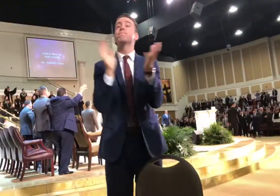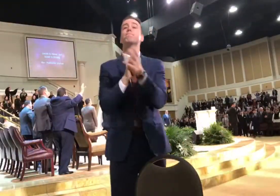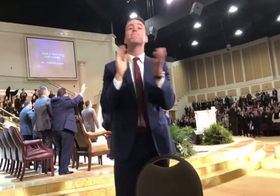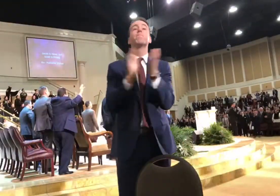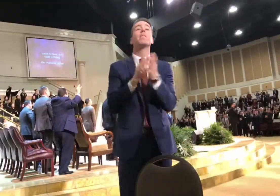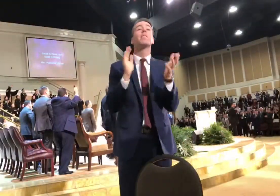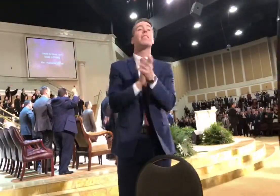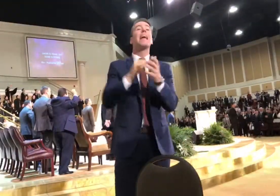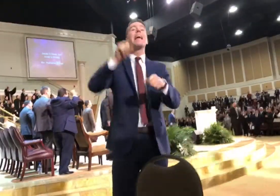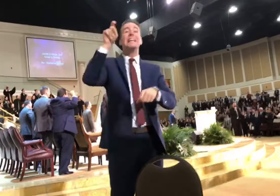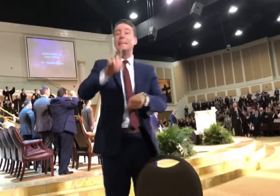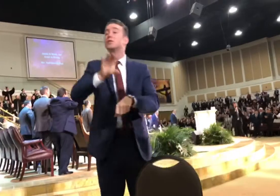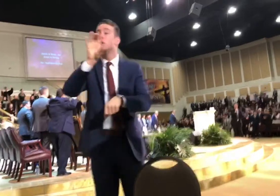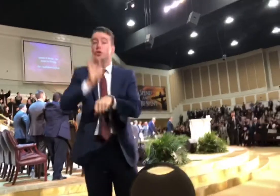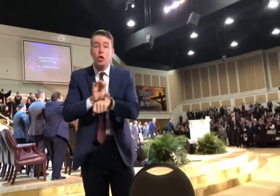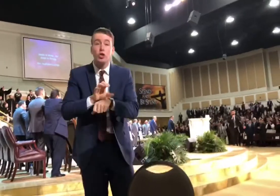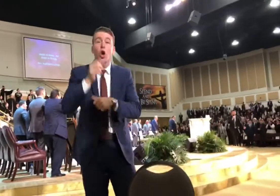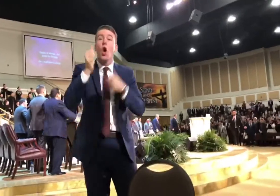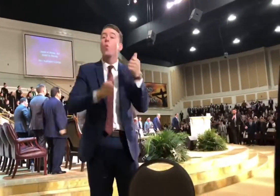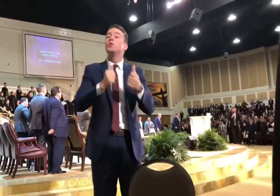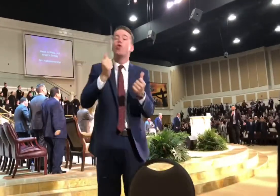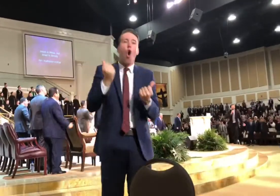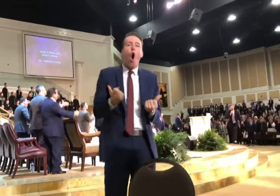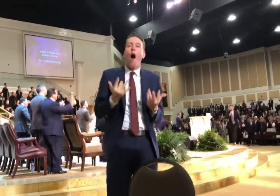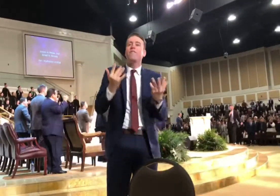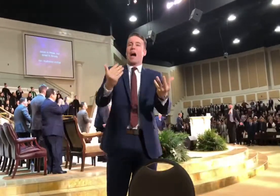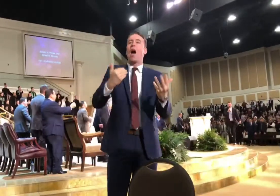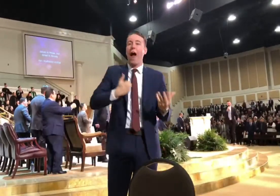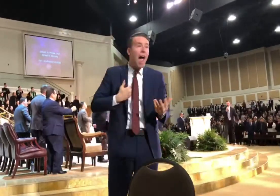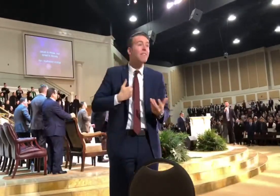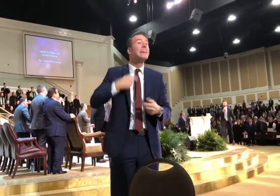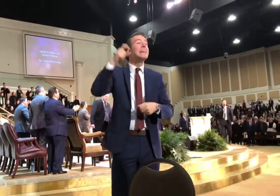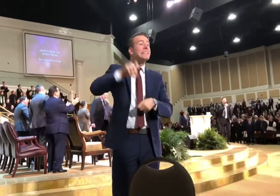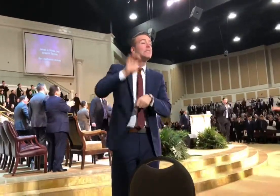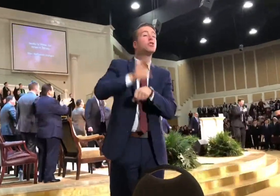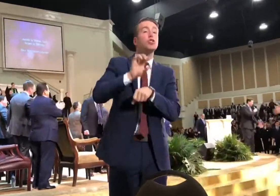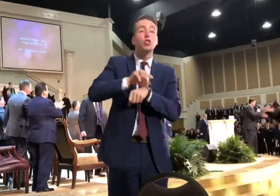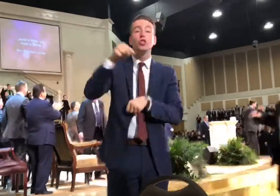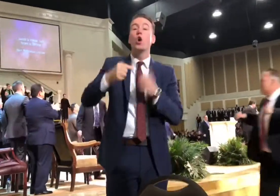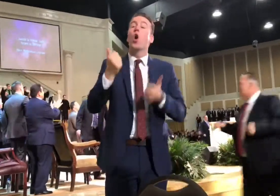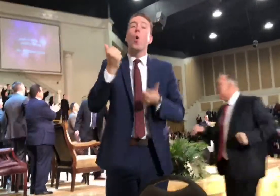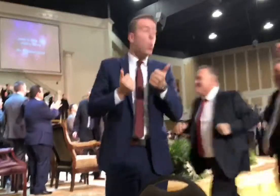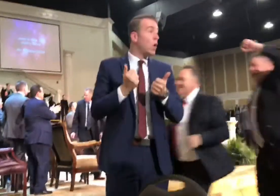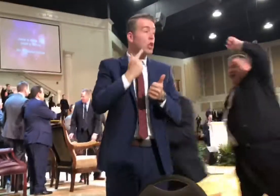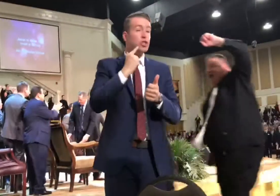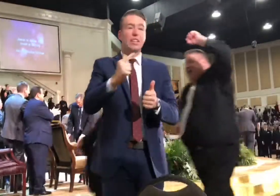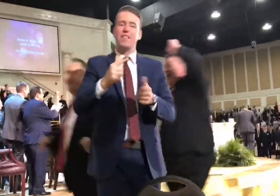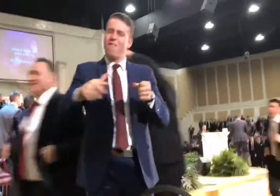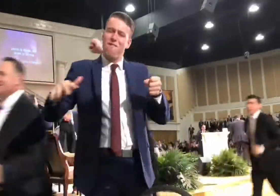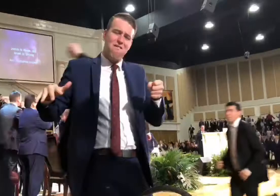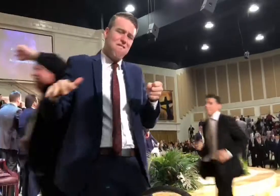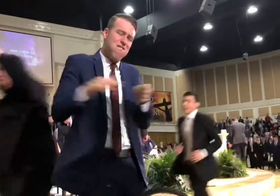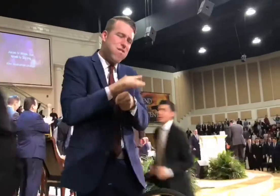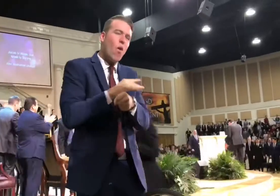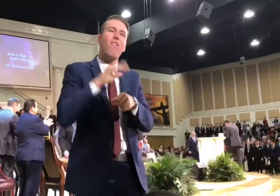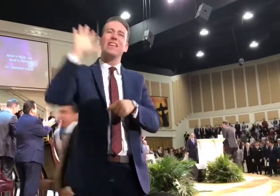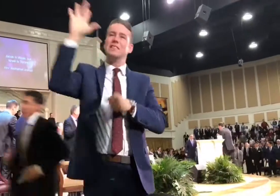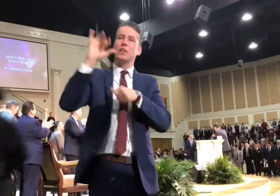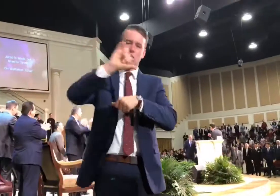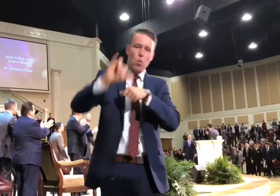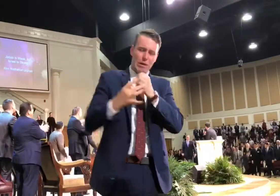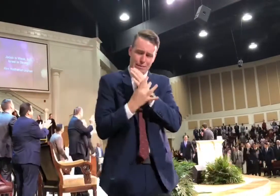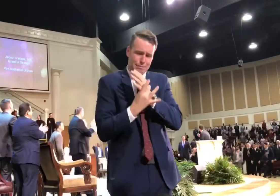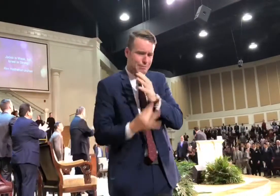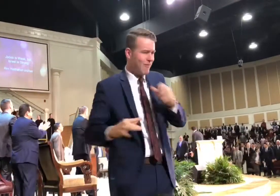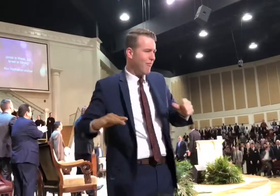It needs a church that's on fire. It needs a church that's dripping with the anointing.